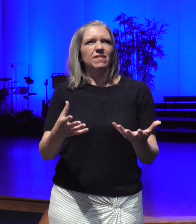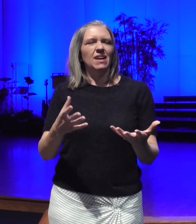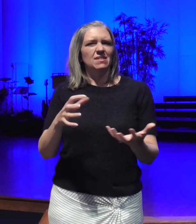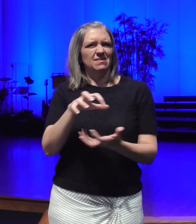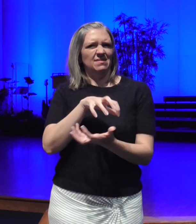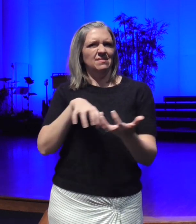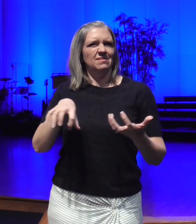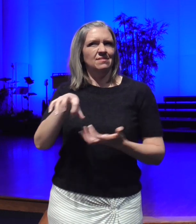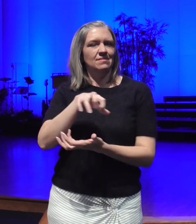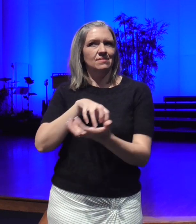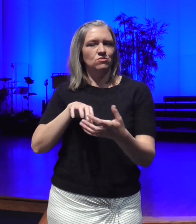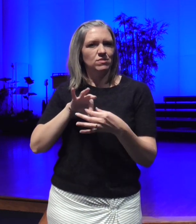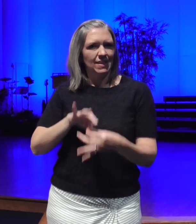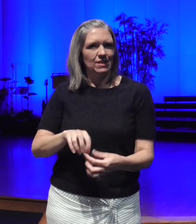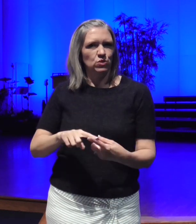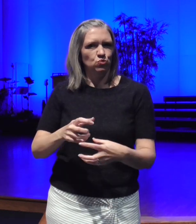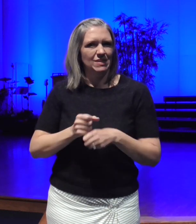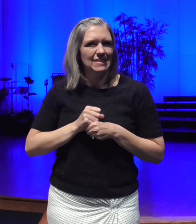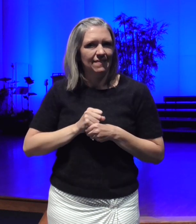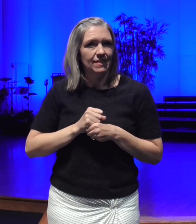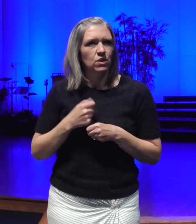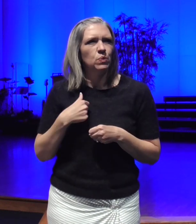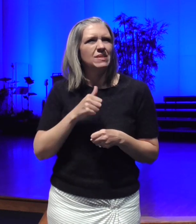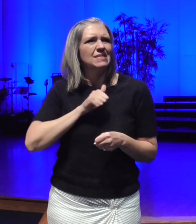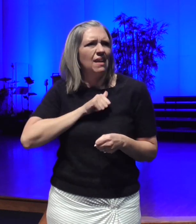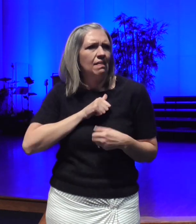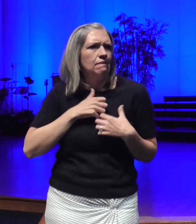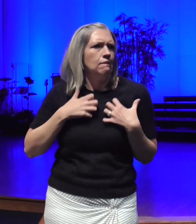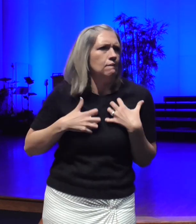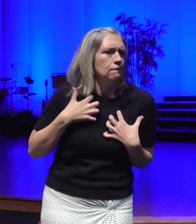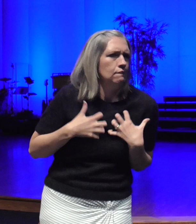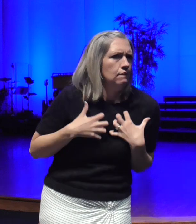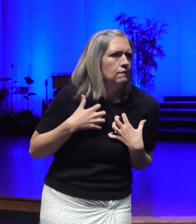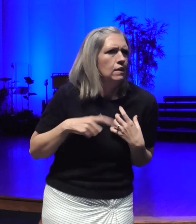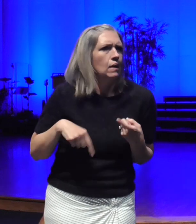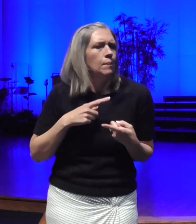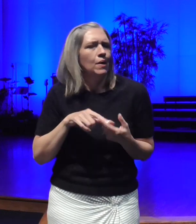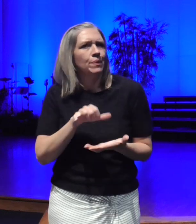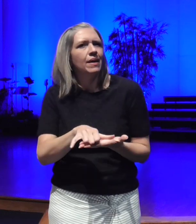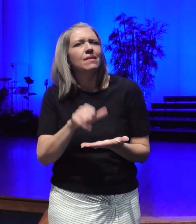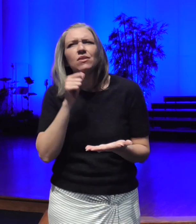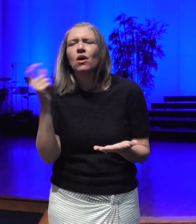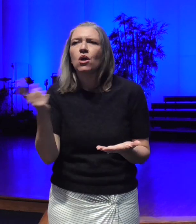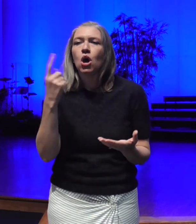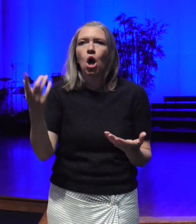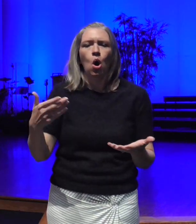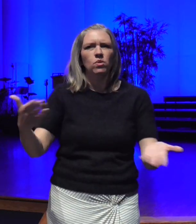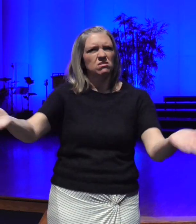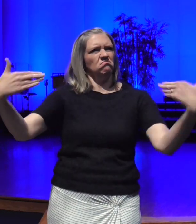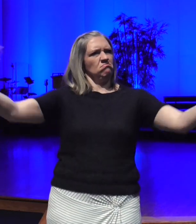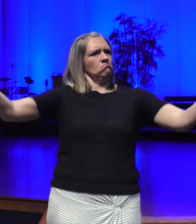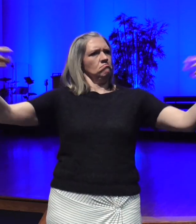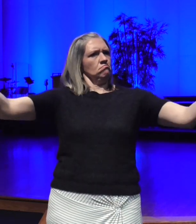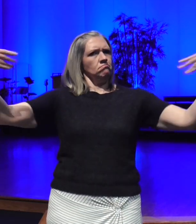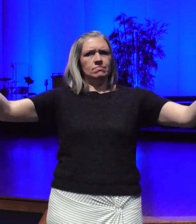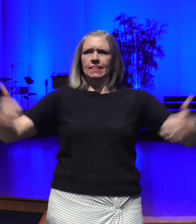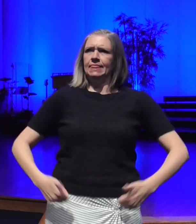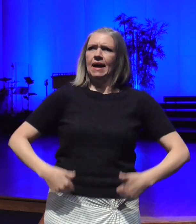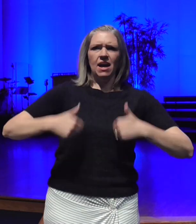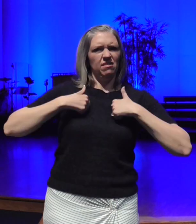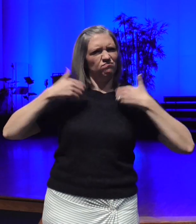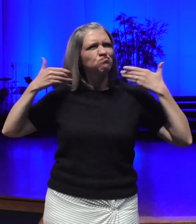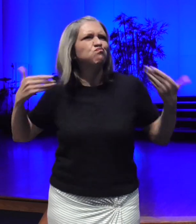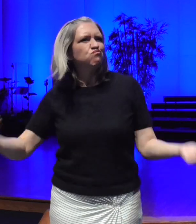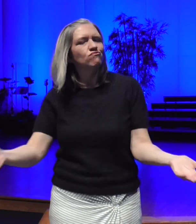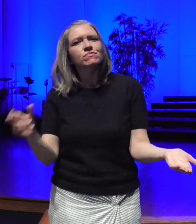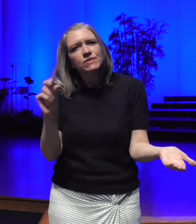receivership, I think. We're self-conscious about it. We're not always full on, bring it on life. Here's how